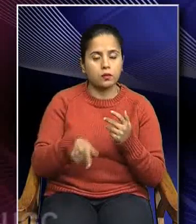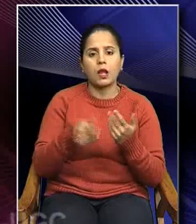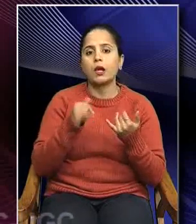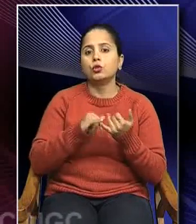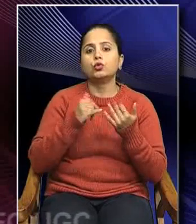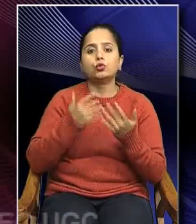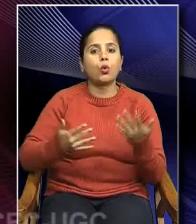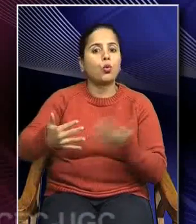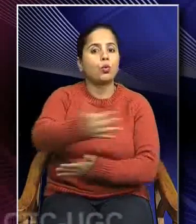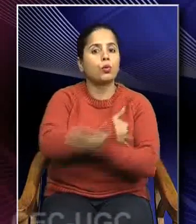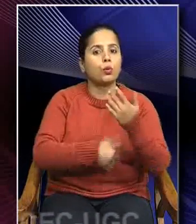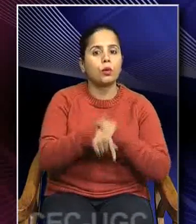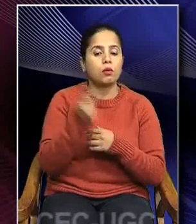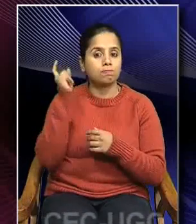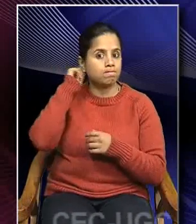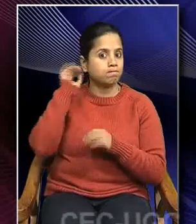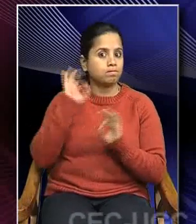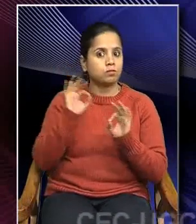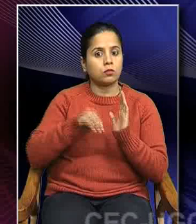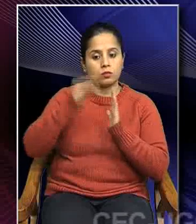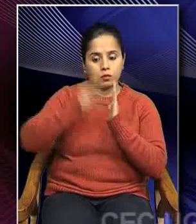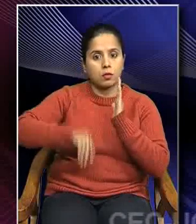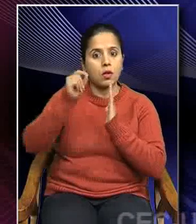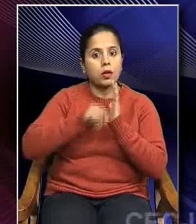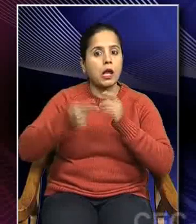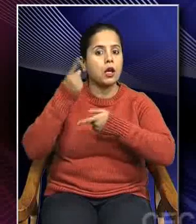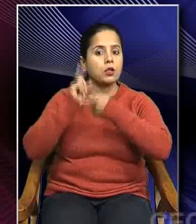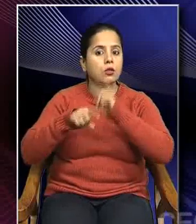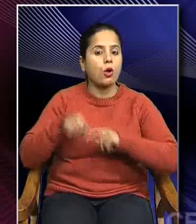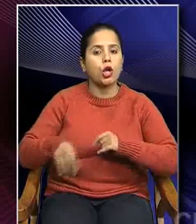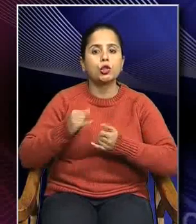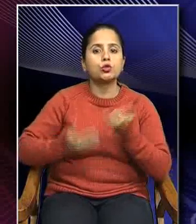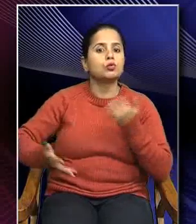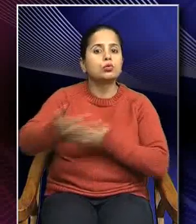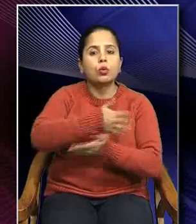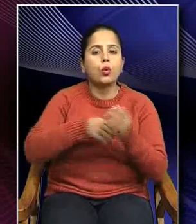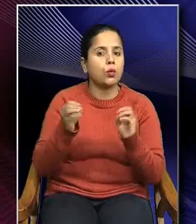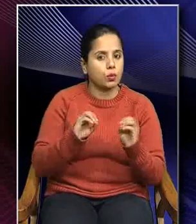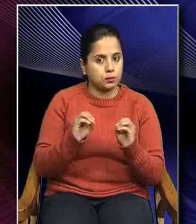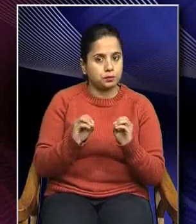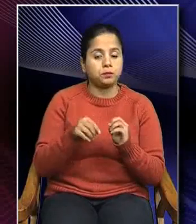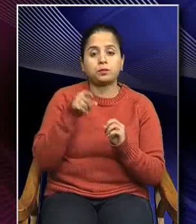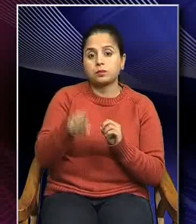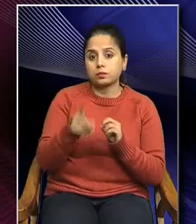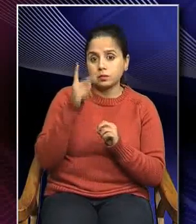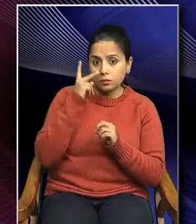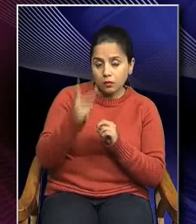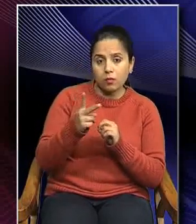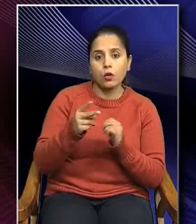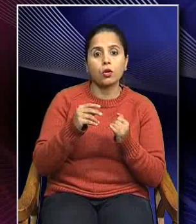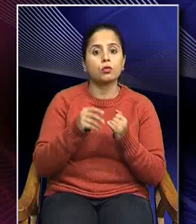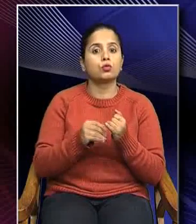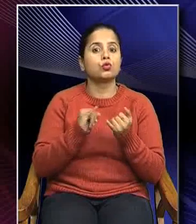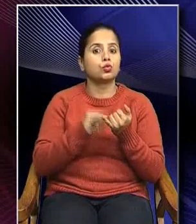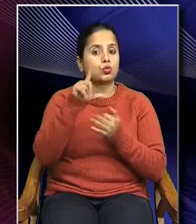sources were not intended to be written as historical sources. In a sense, these sources